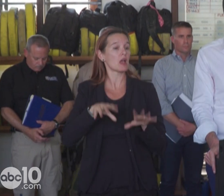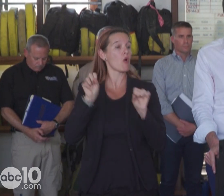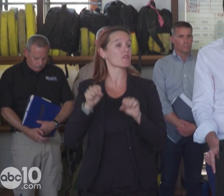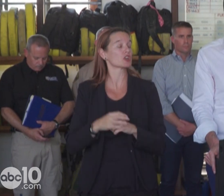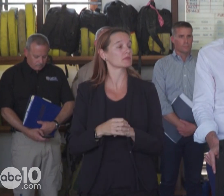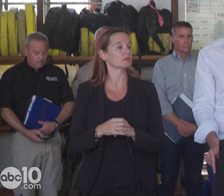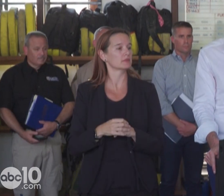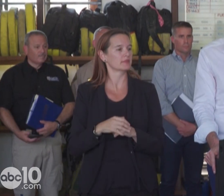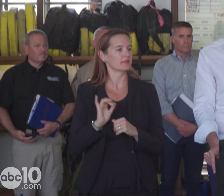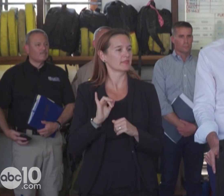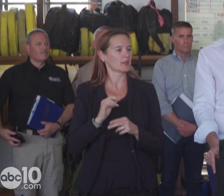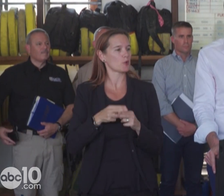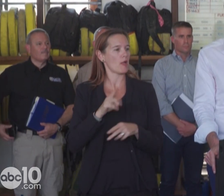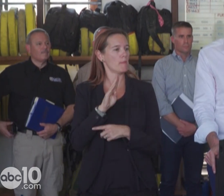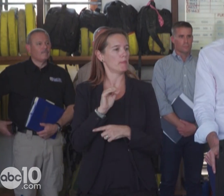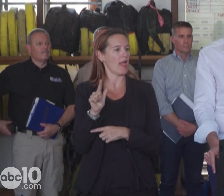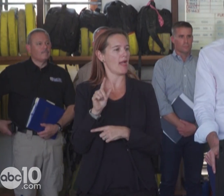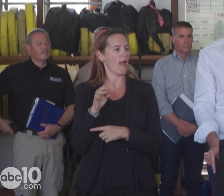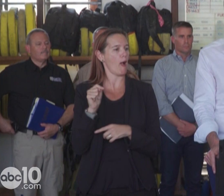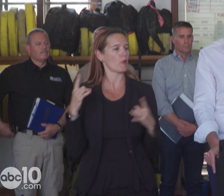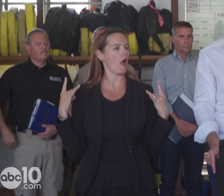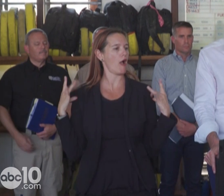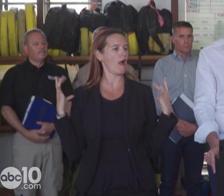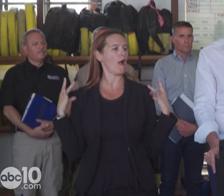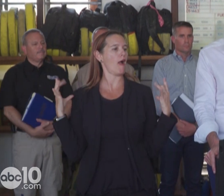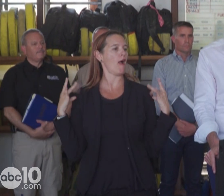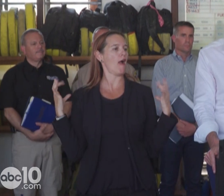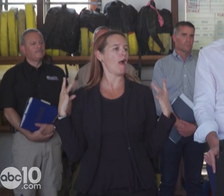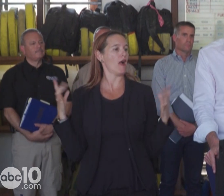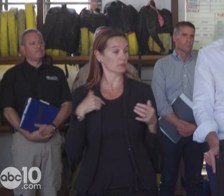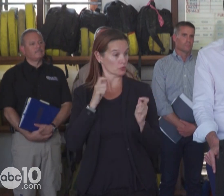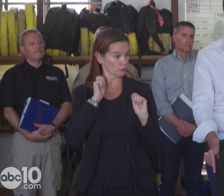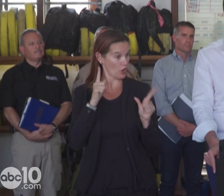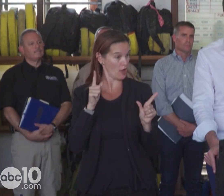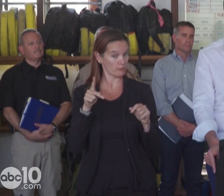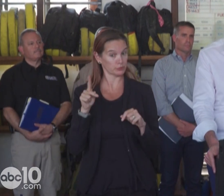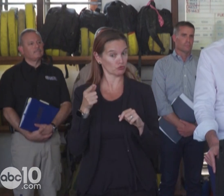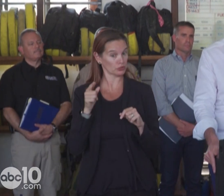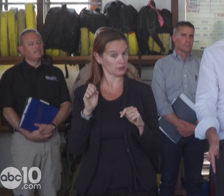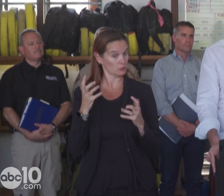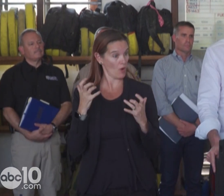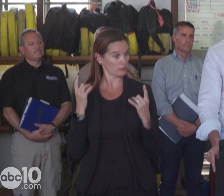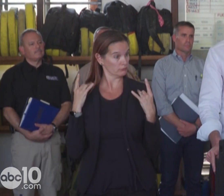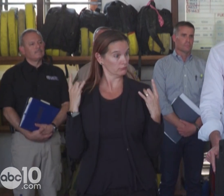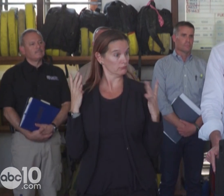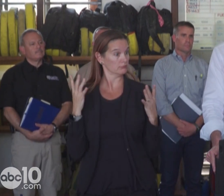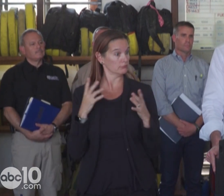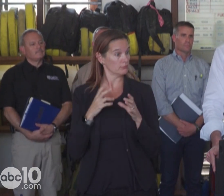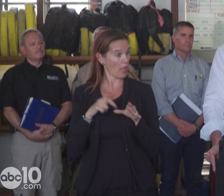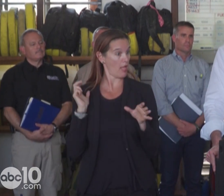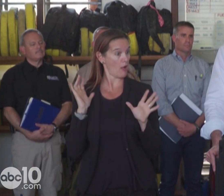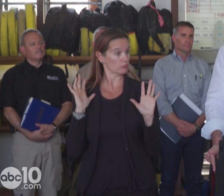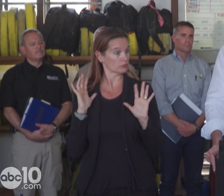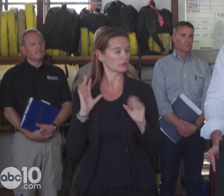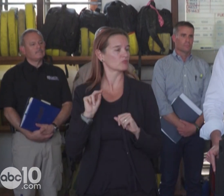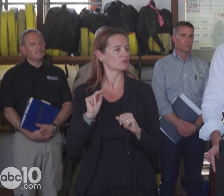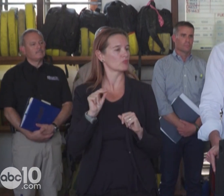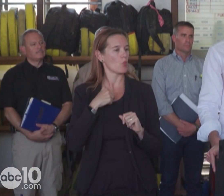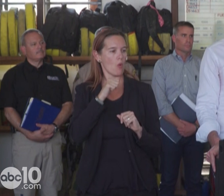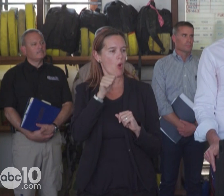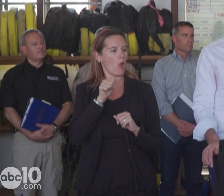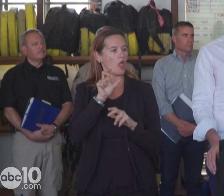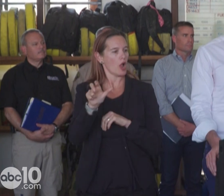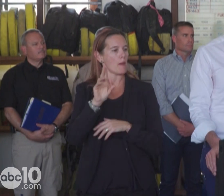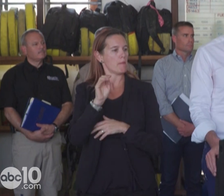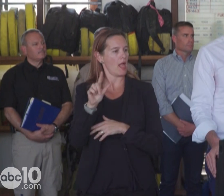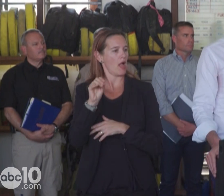That would be called, Phil, a bailout. It doesn't surprise me that PG&E is looking for a bailout. We will not bail out PG&E. Governor, there are dozens of